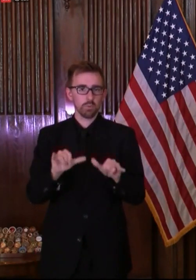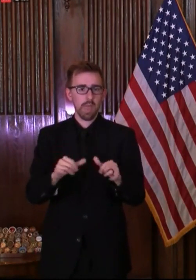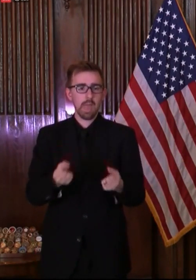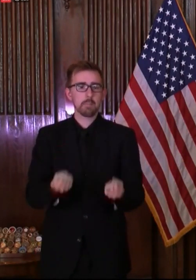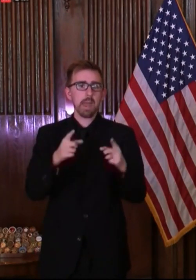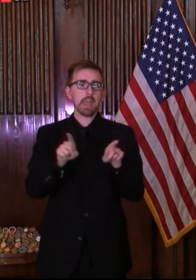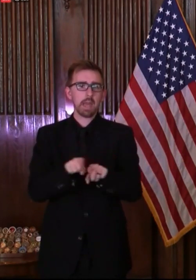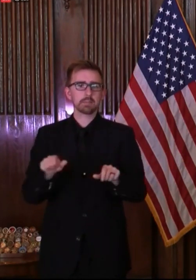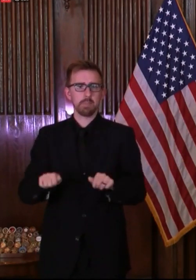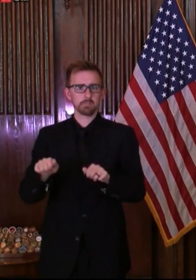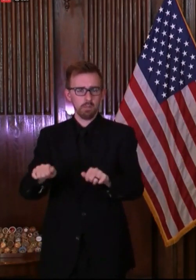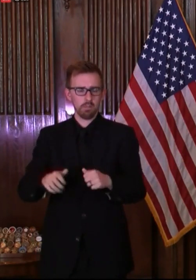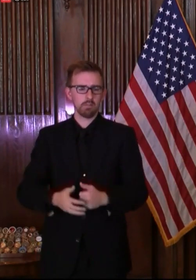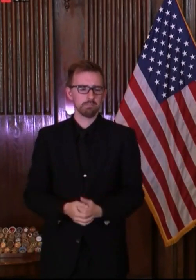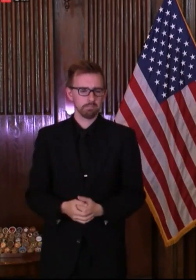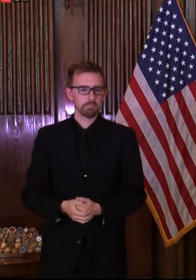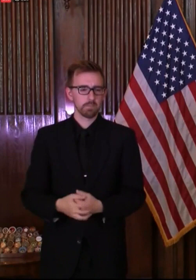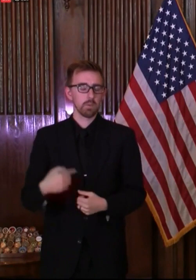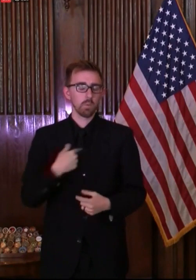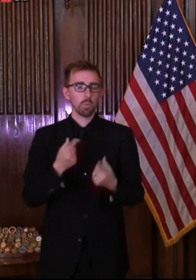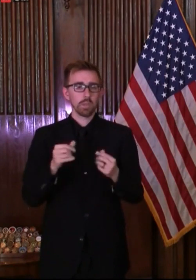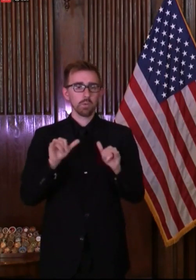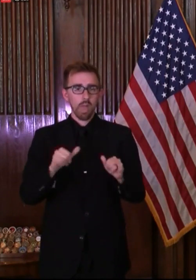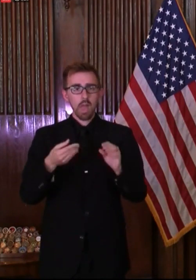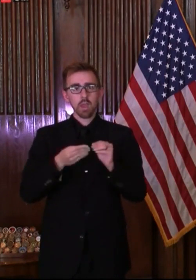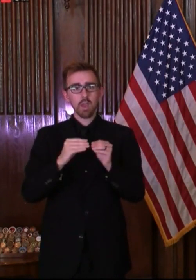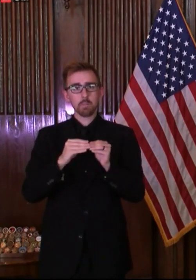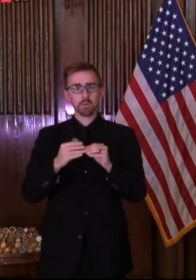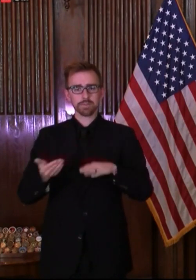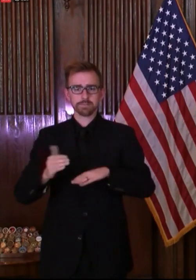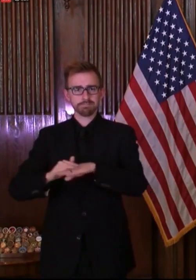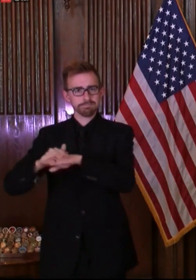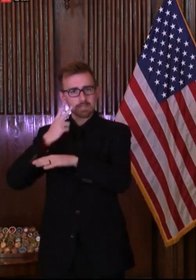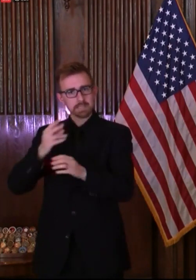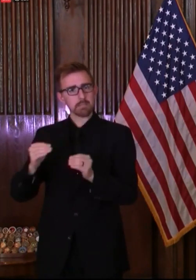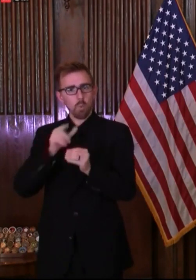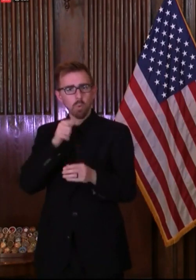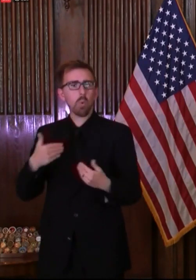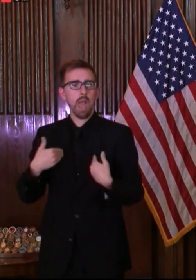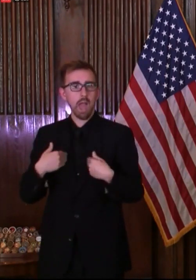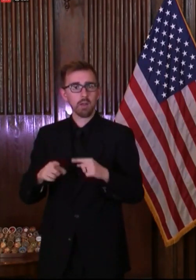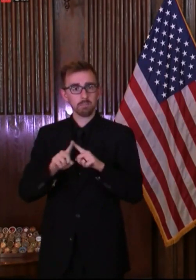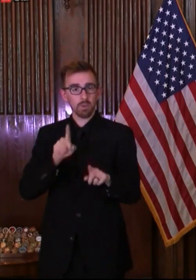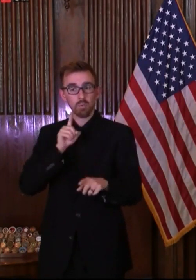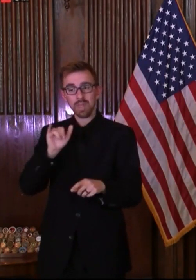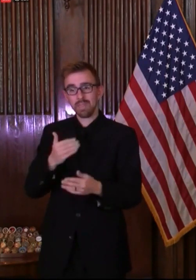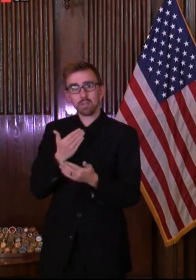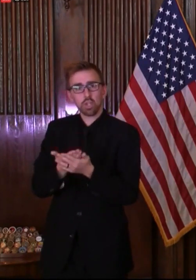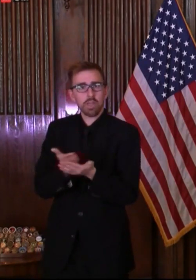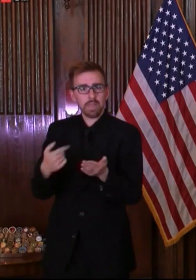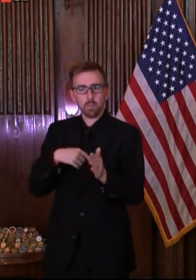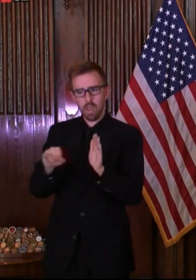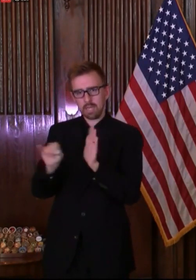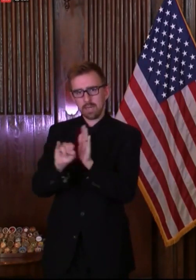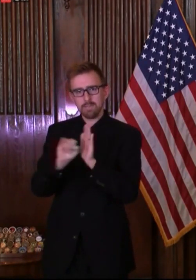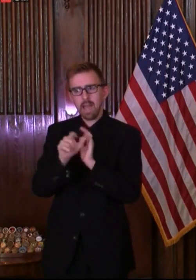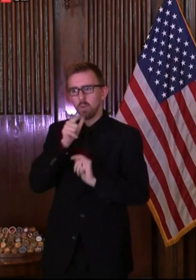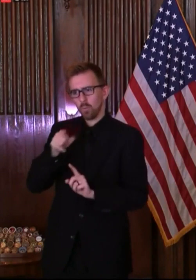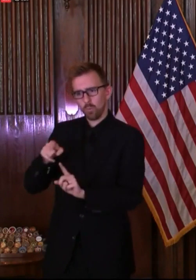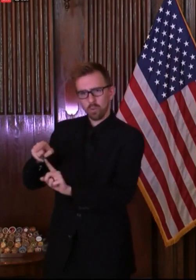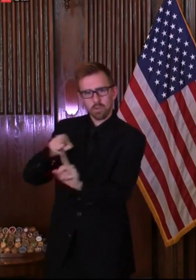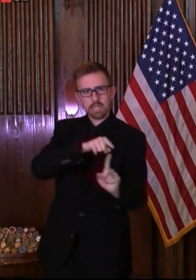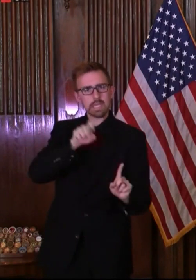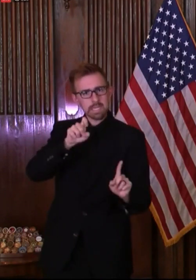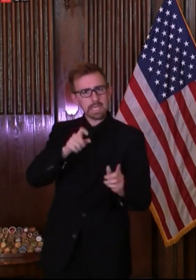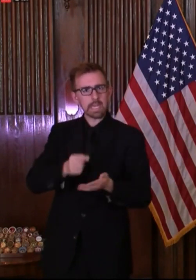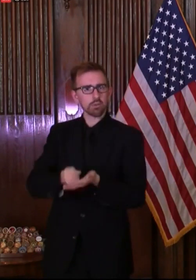as we possibly can. And by doing that, those numbers go up. But that's also a good thing when those numbers go up, because you're identifying the people who